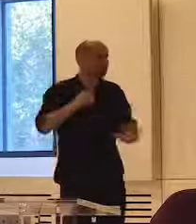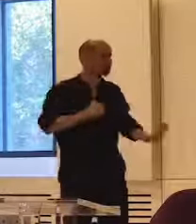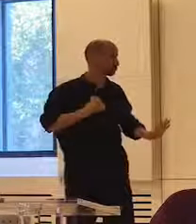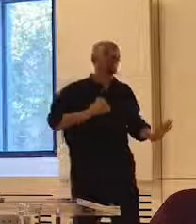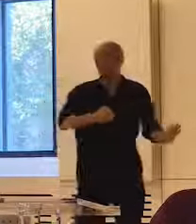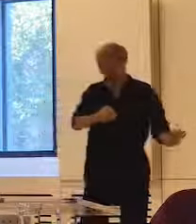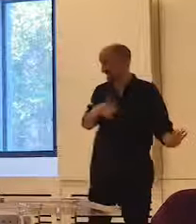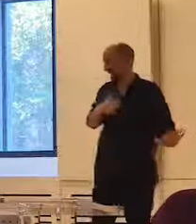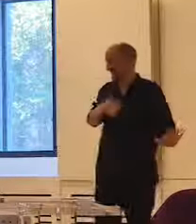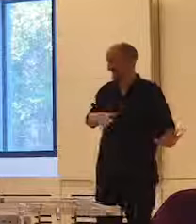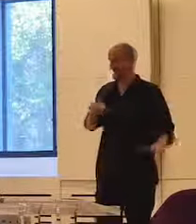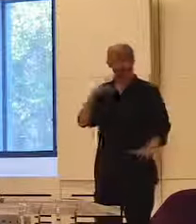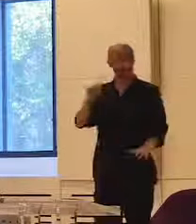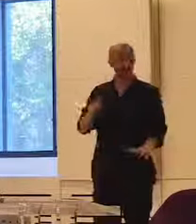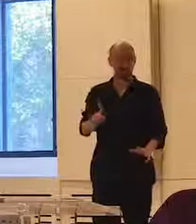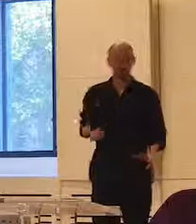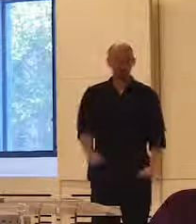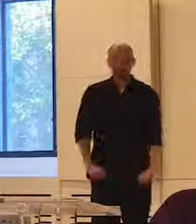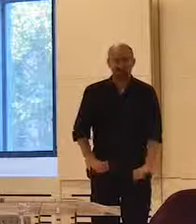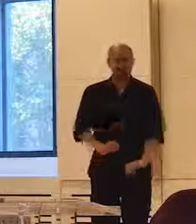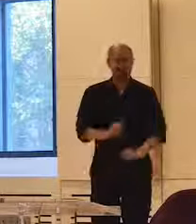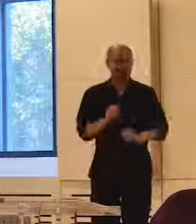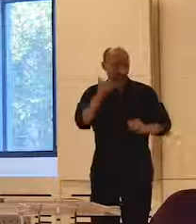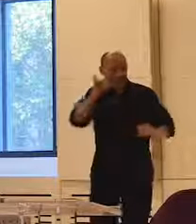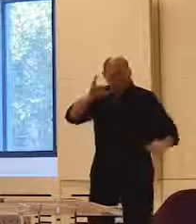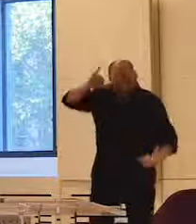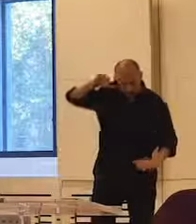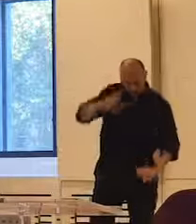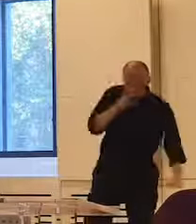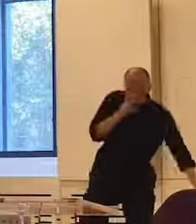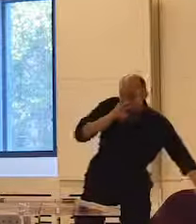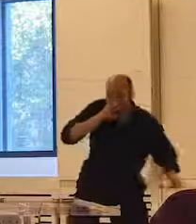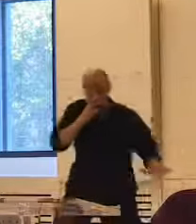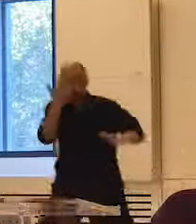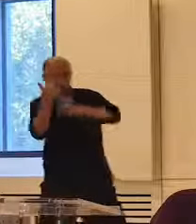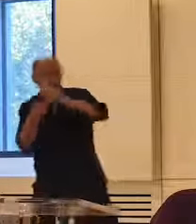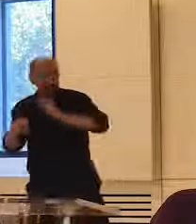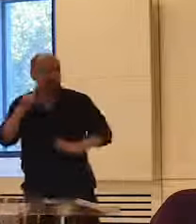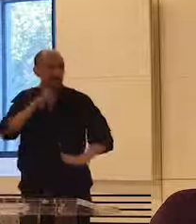We need deaf people in there. I'm really sorry, but we need deaf people